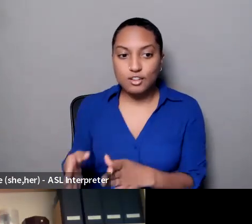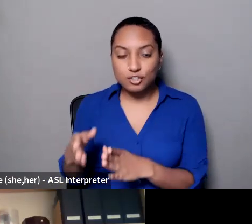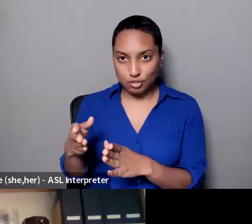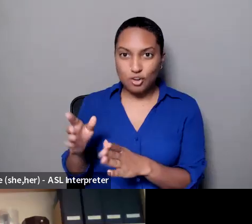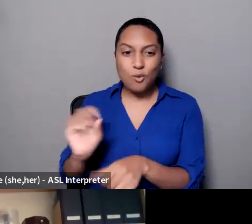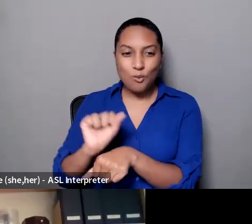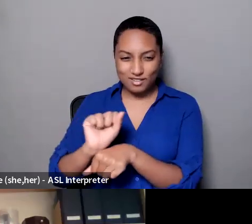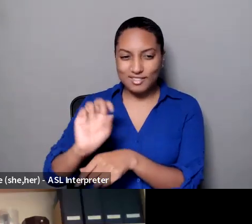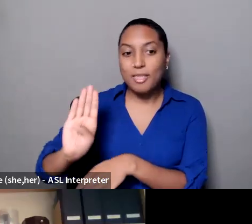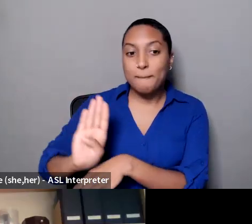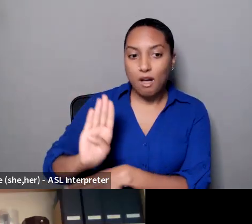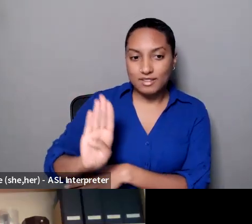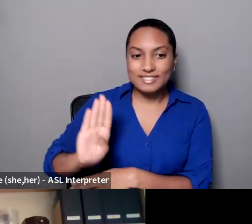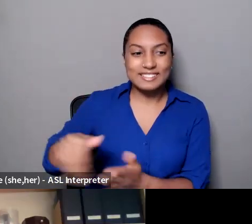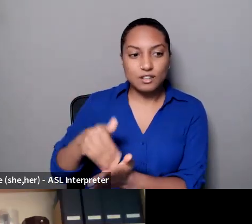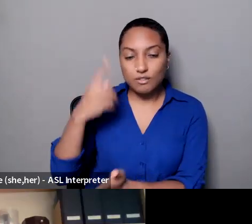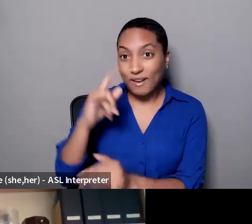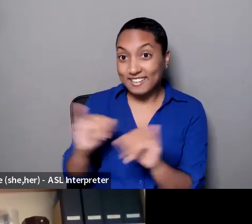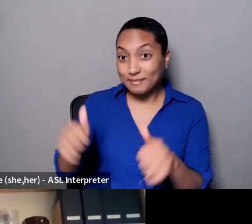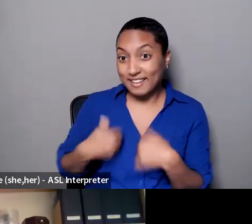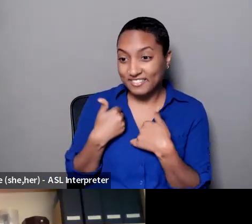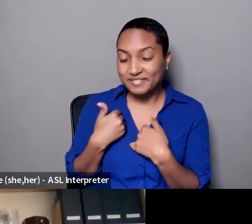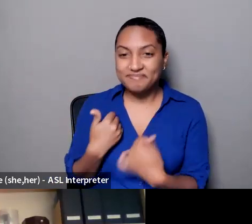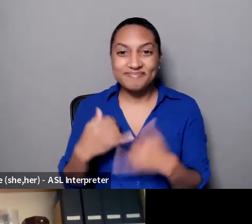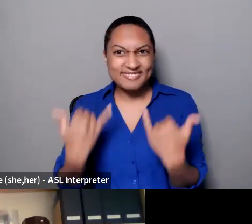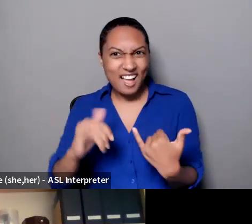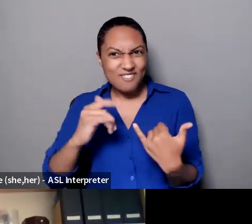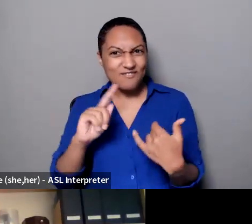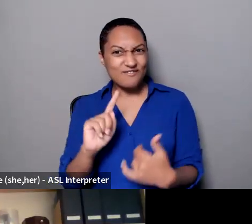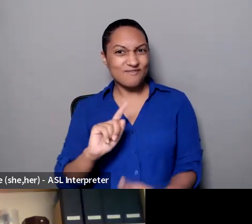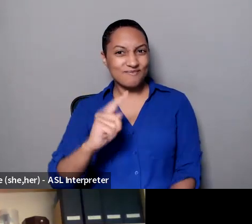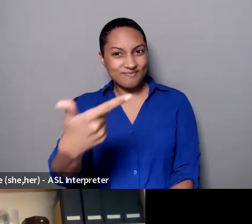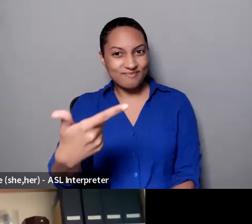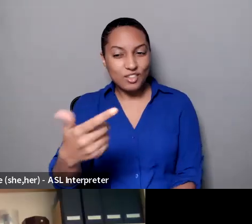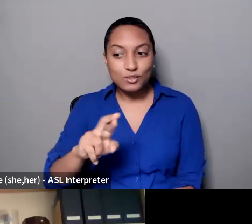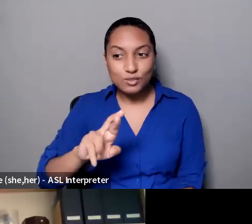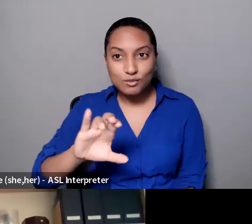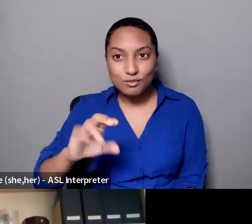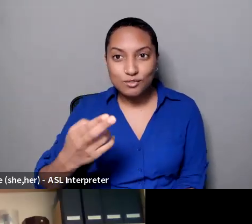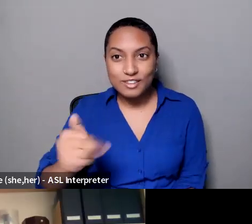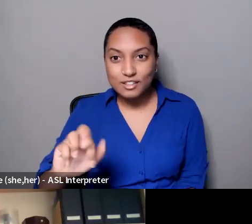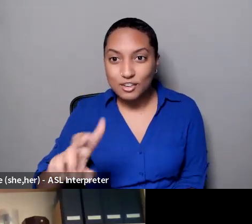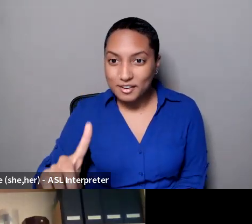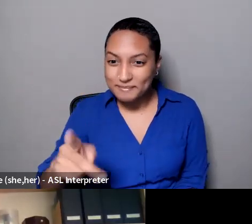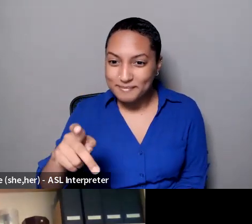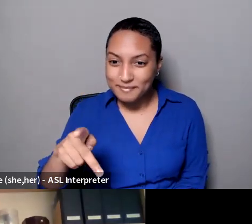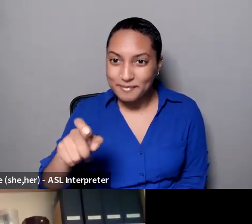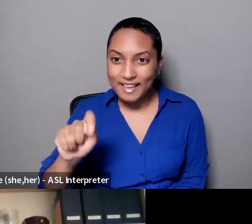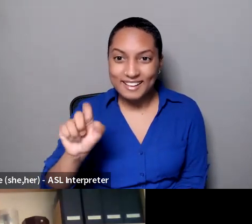over to our first presenter, Richard Petty. And Richard, take it away. Thank you,